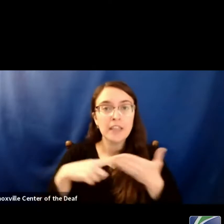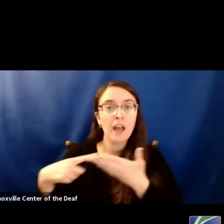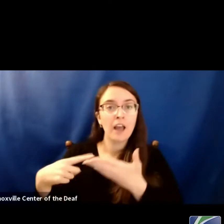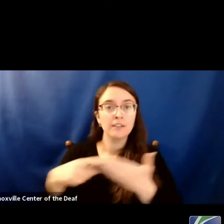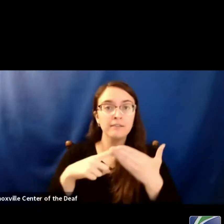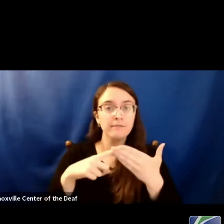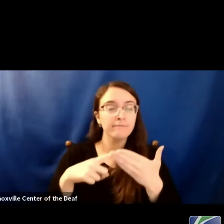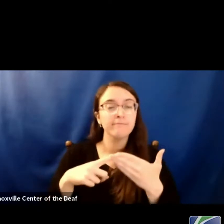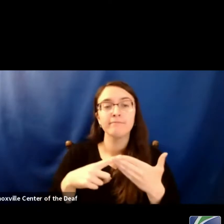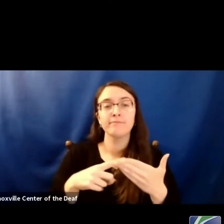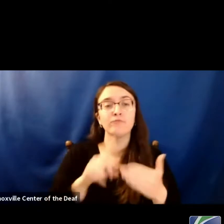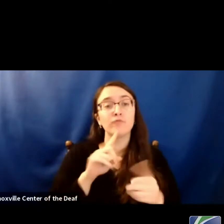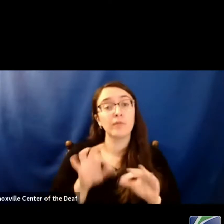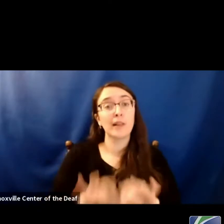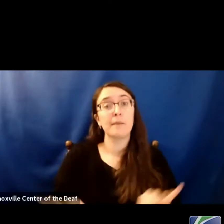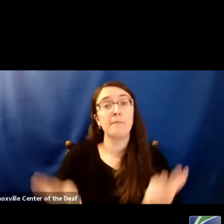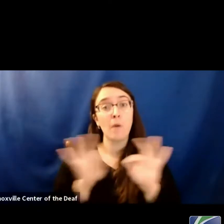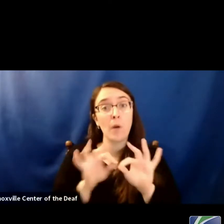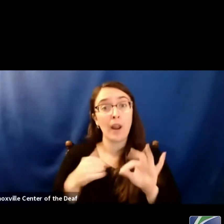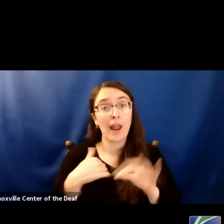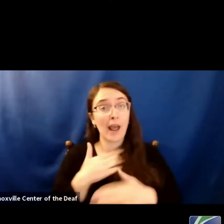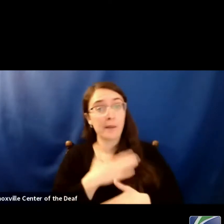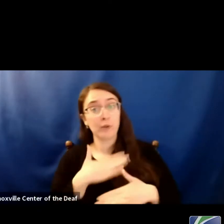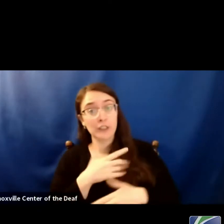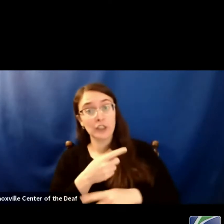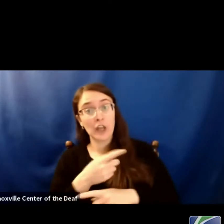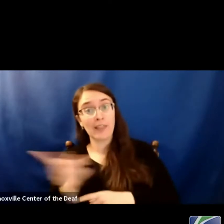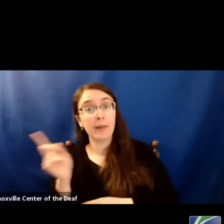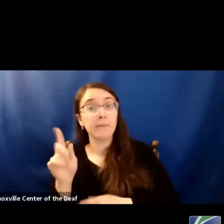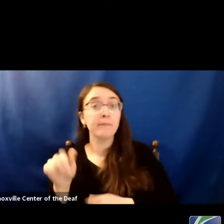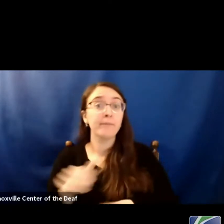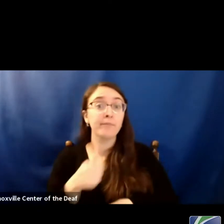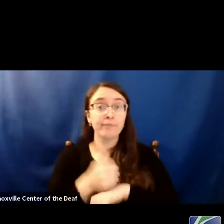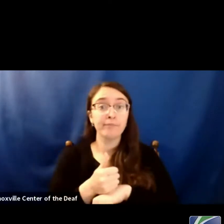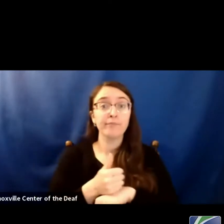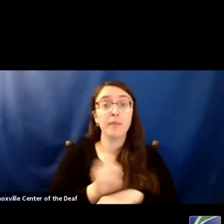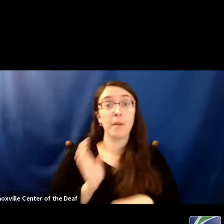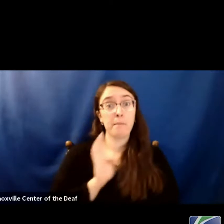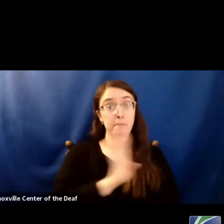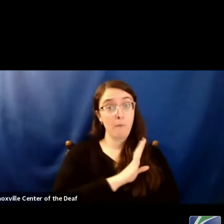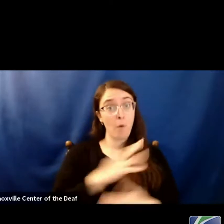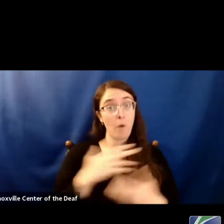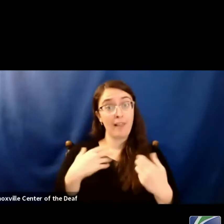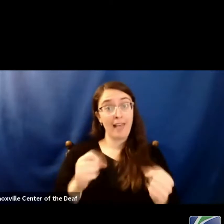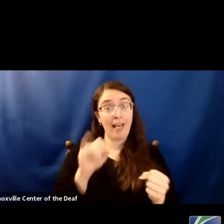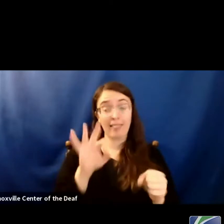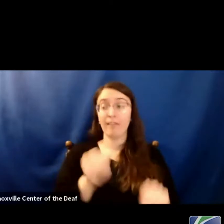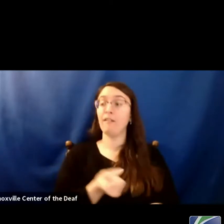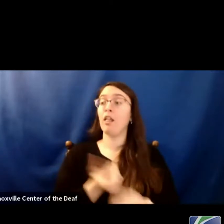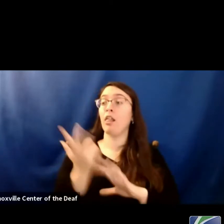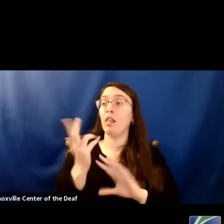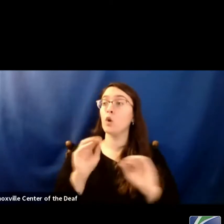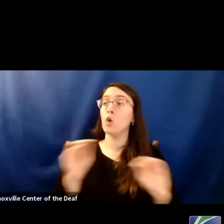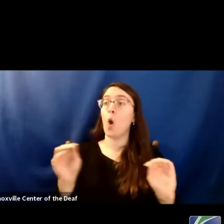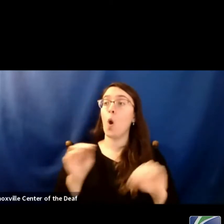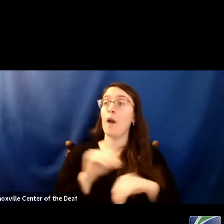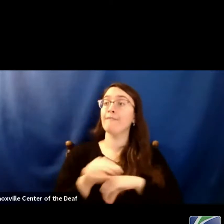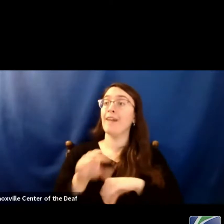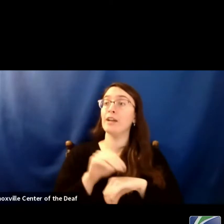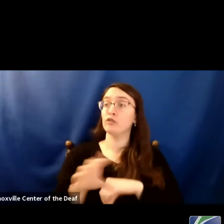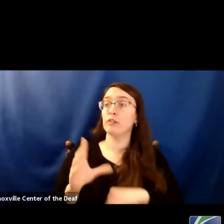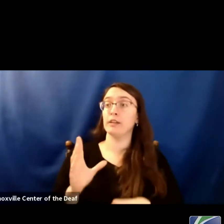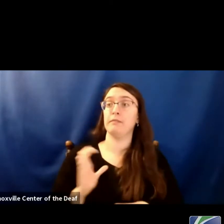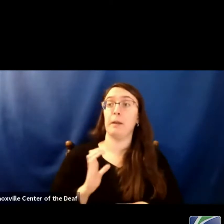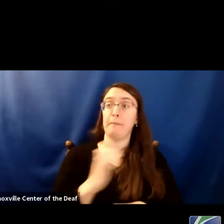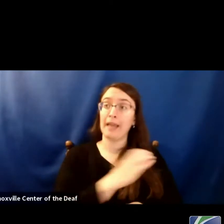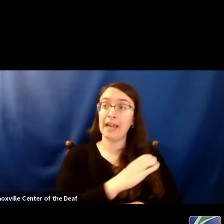very important. So I'm appreciative of them keeping that in place. To have done away with the Board of Health and not kept an advisory committee of experts and